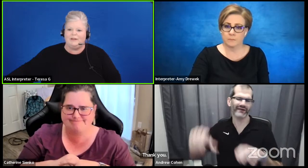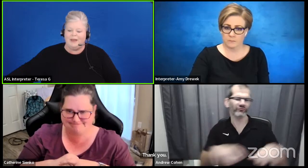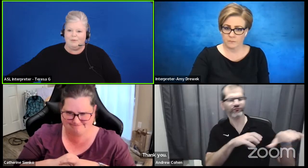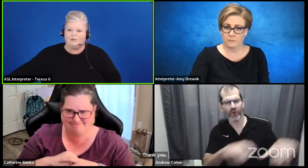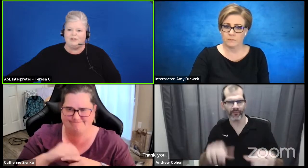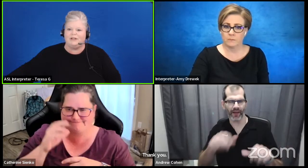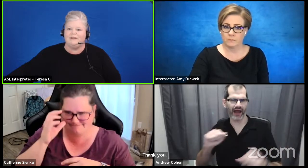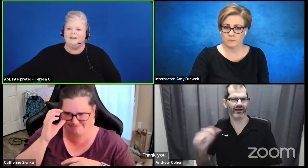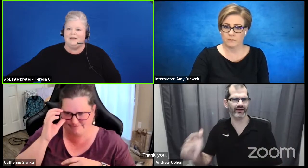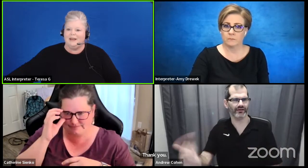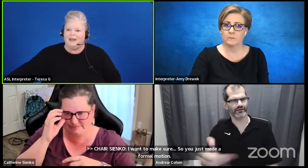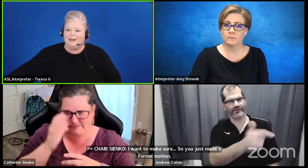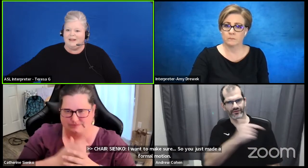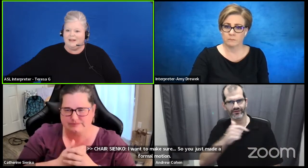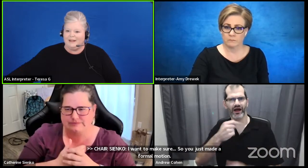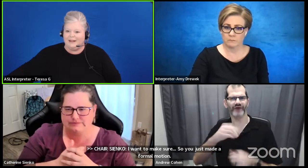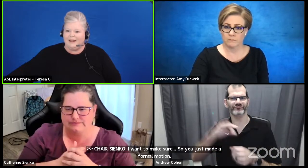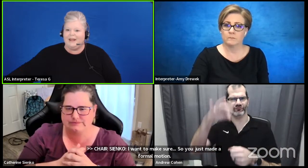Substituting that motion,